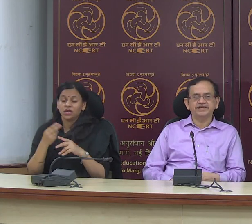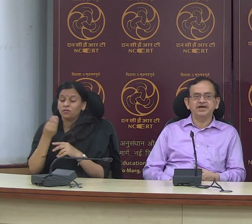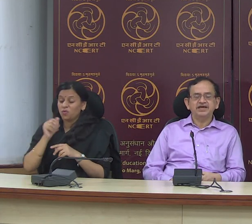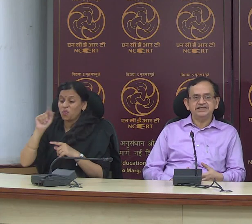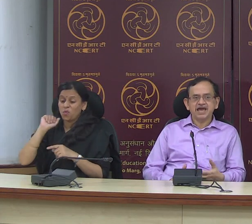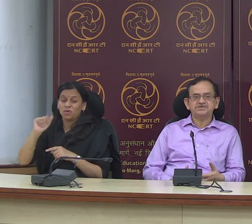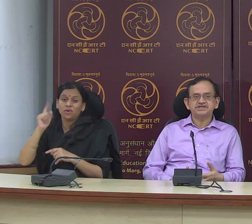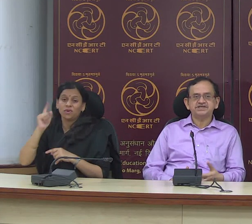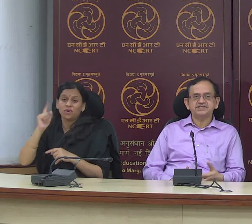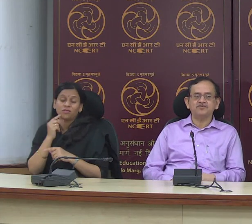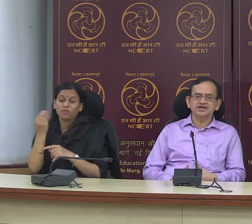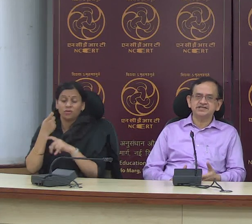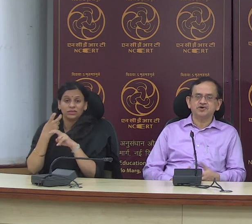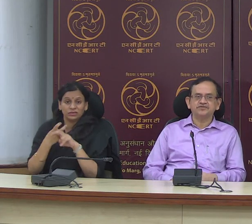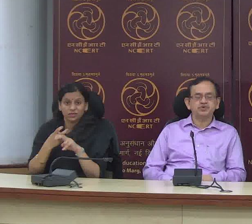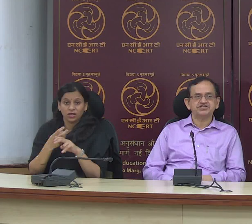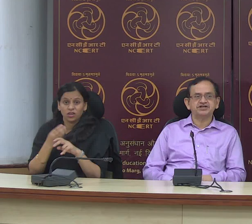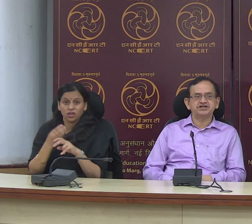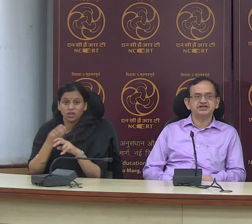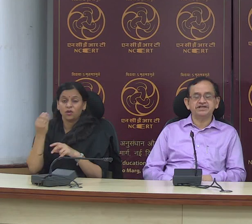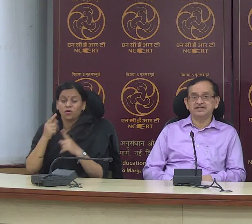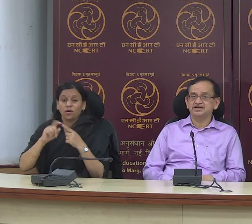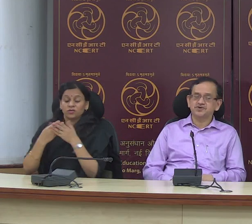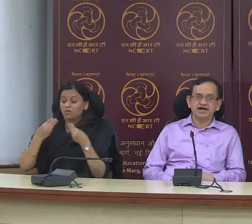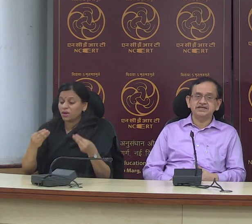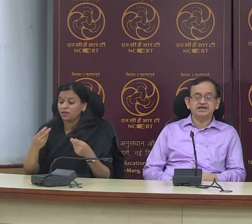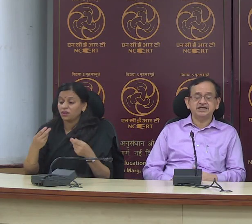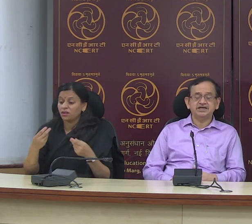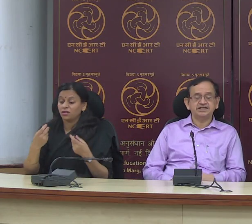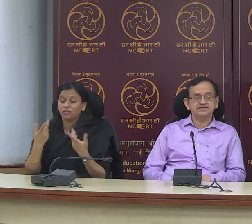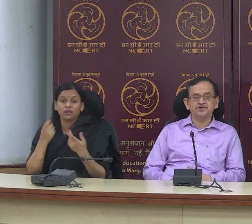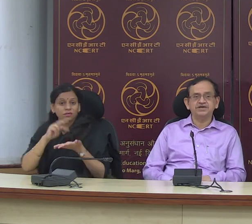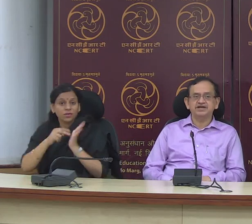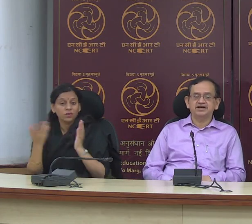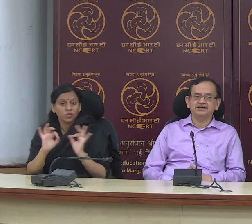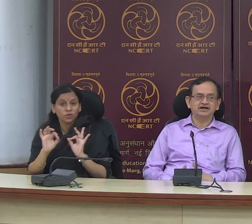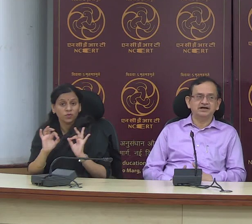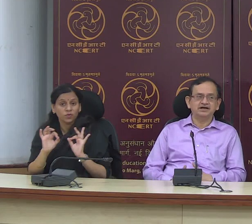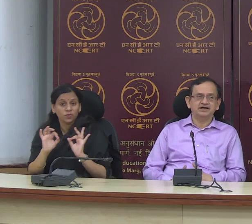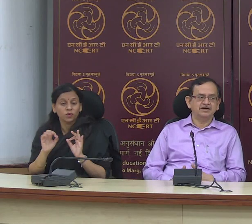for them in the absence of such sort of educational material. Right. So I think it is going to be